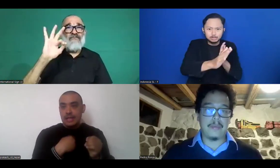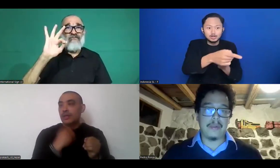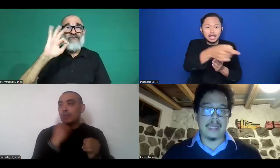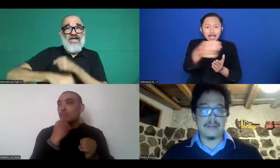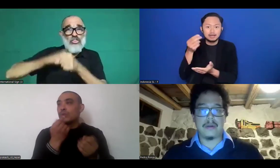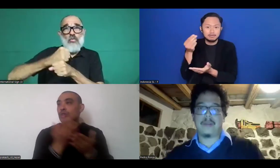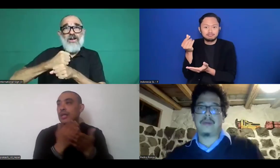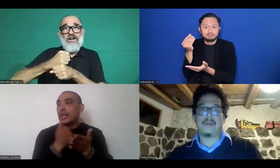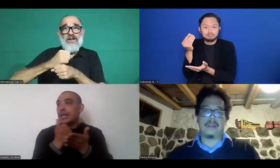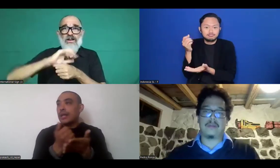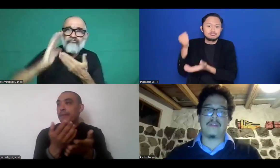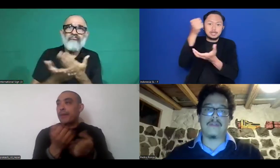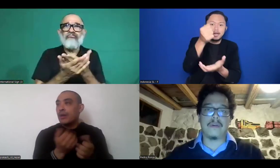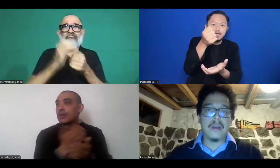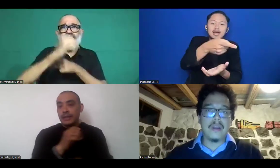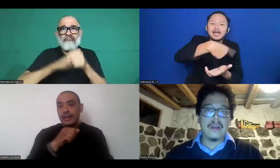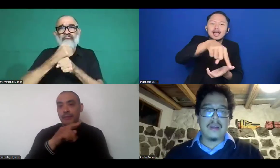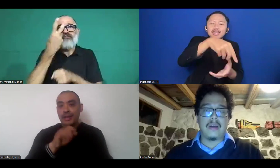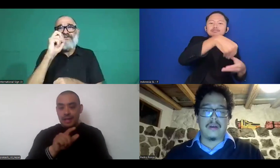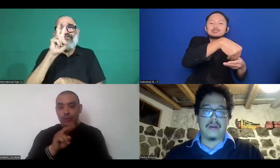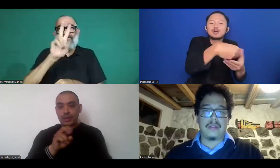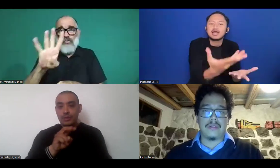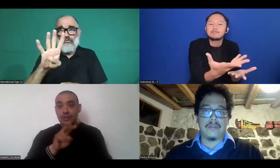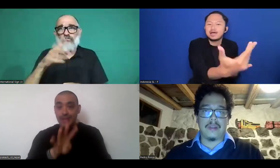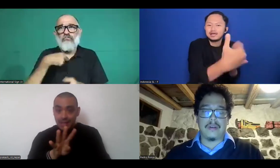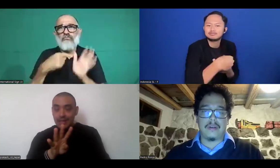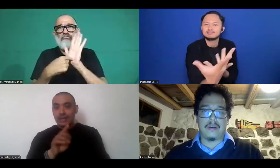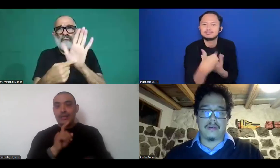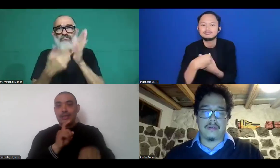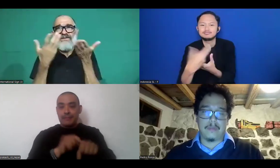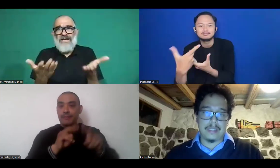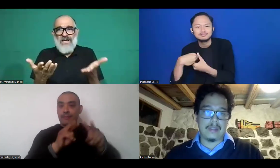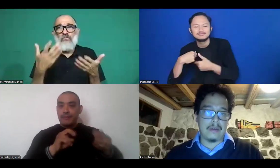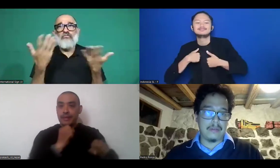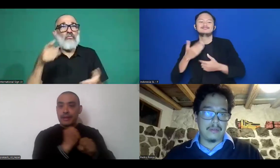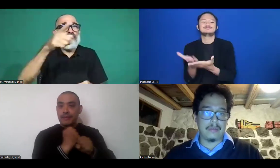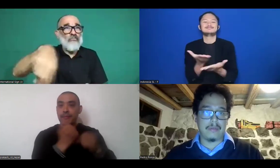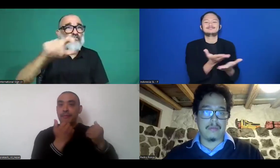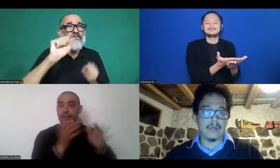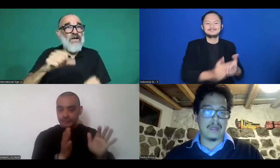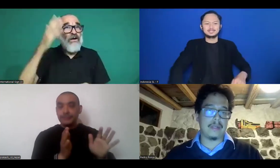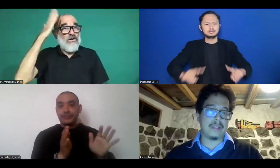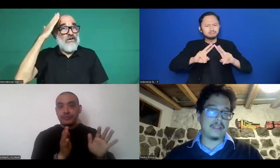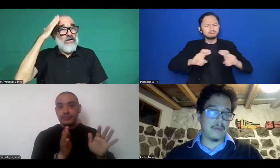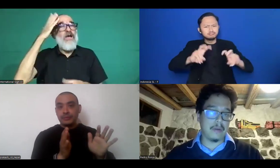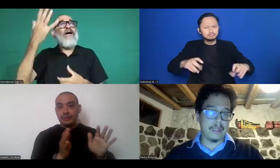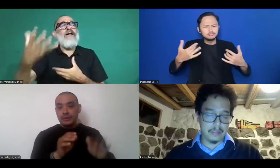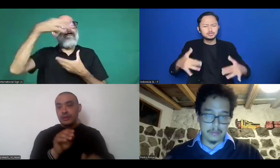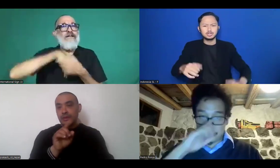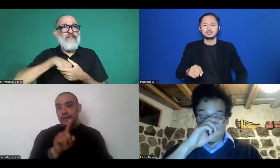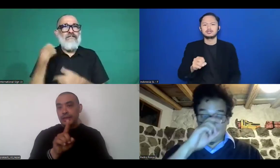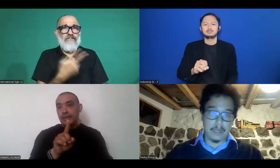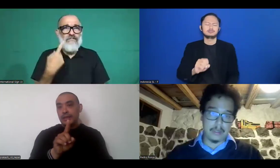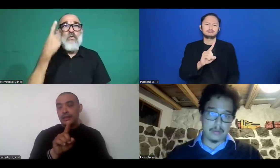in April last year, in April 2024, the survey was sent out to 161